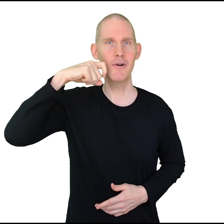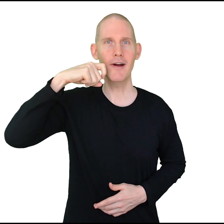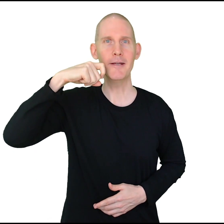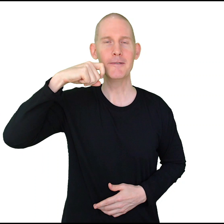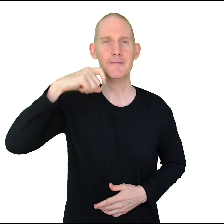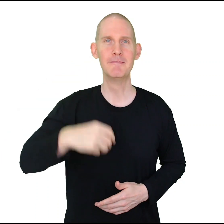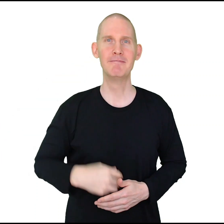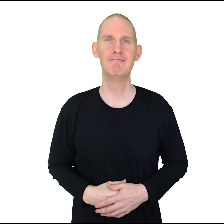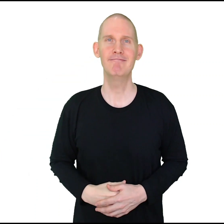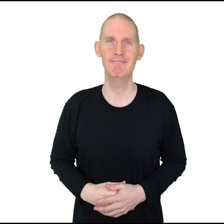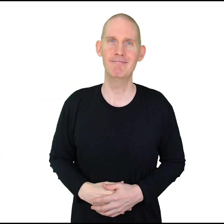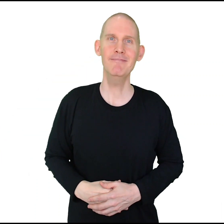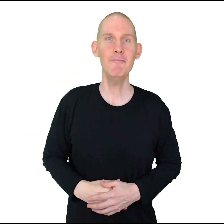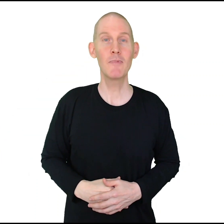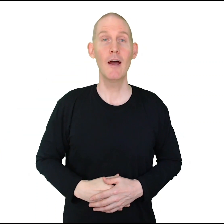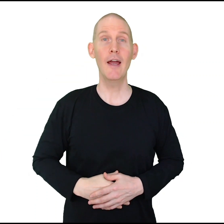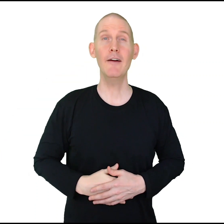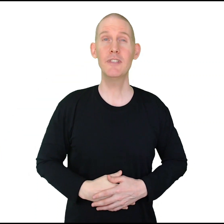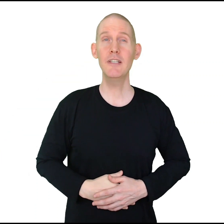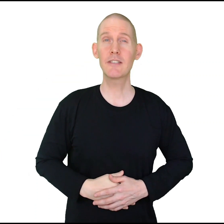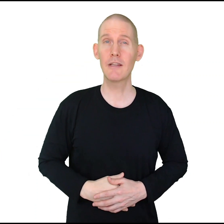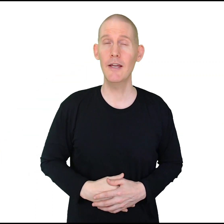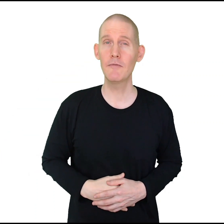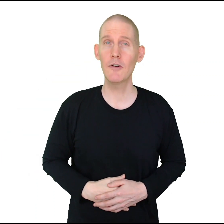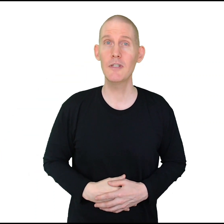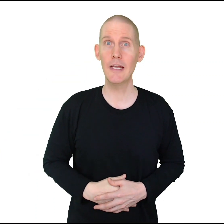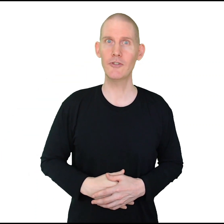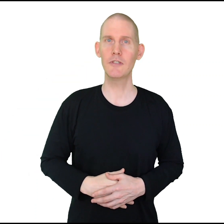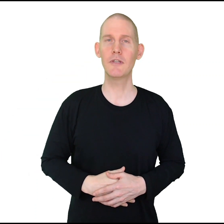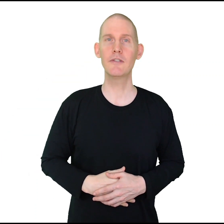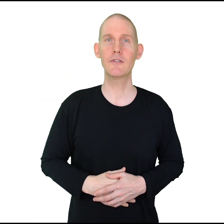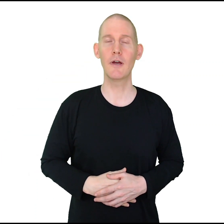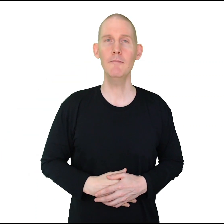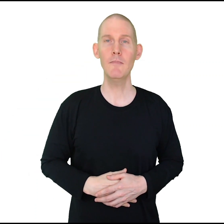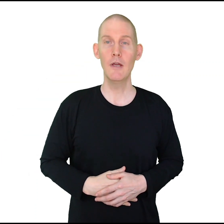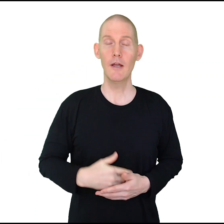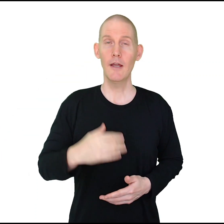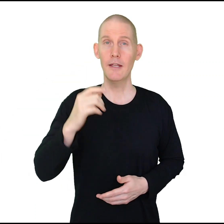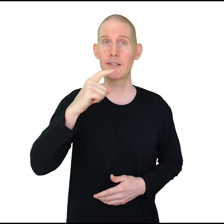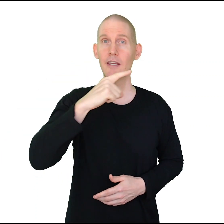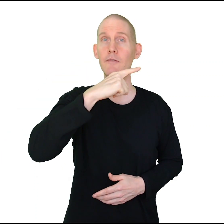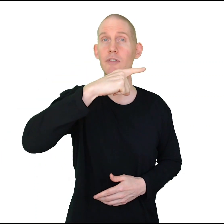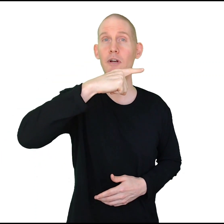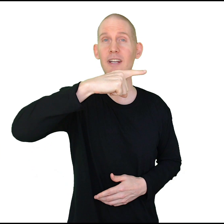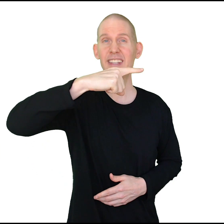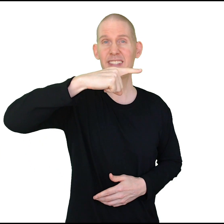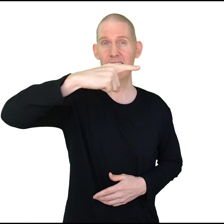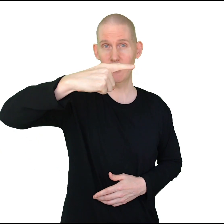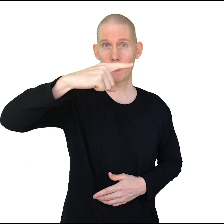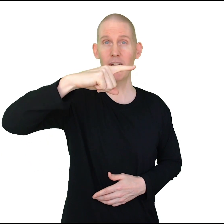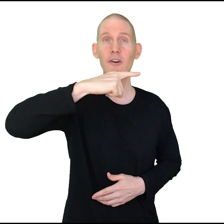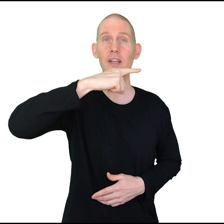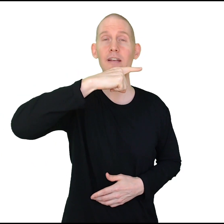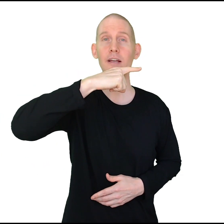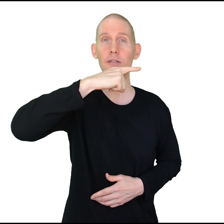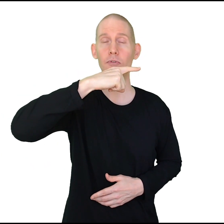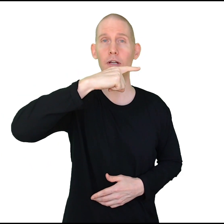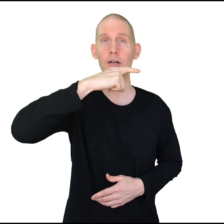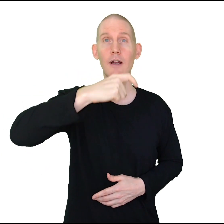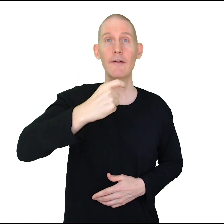dry. I have seen a slight variation to this sign. Instead of starting as a straight out index finger, I've seen